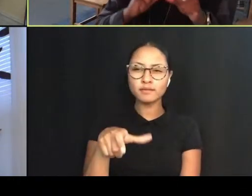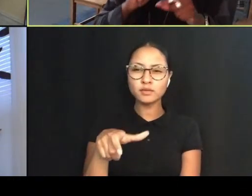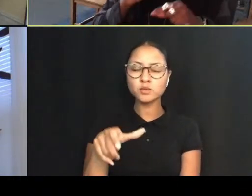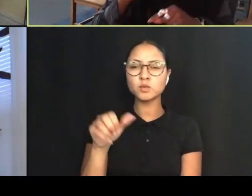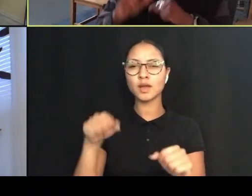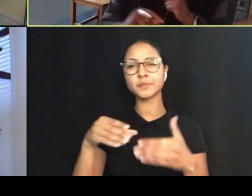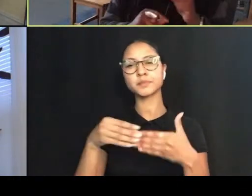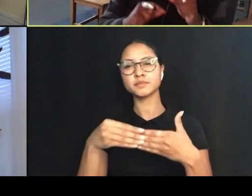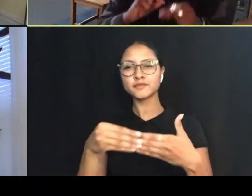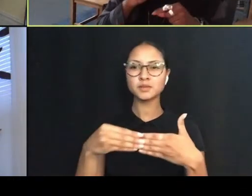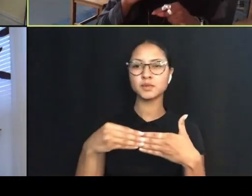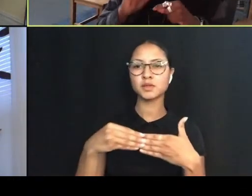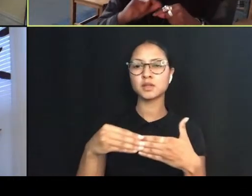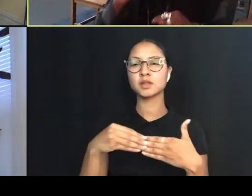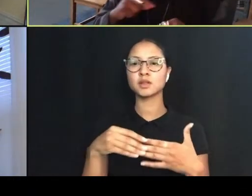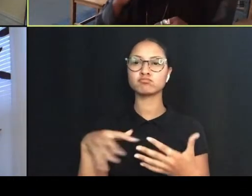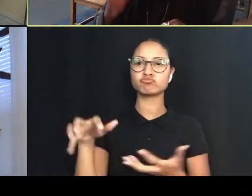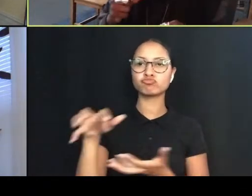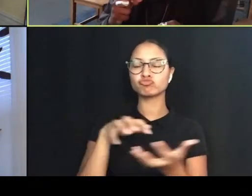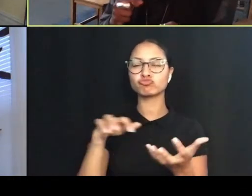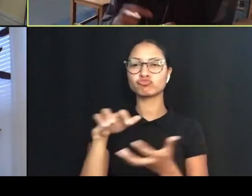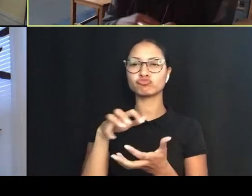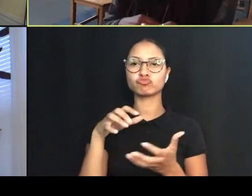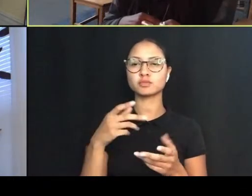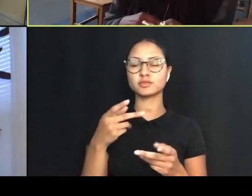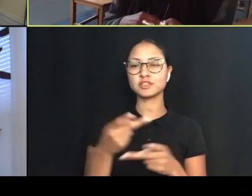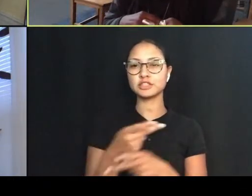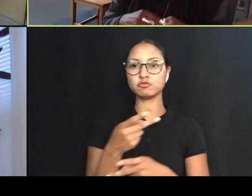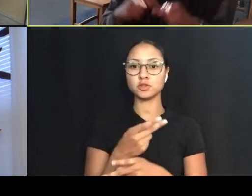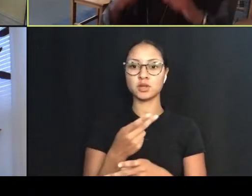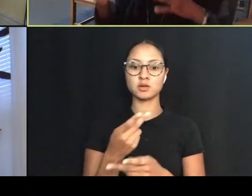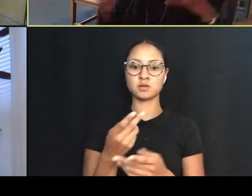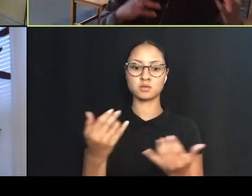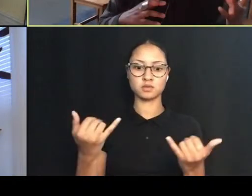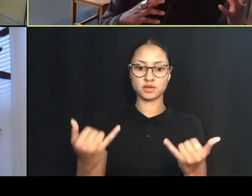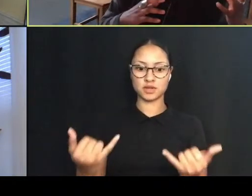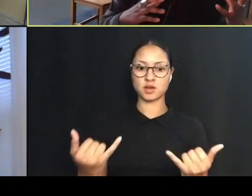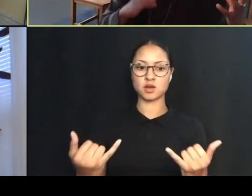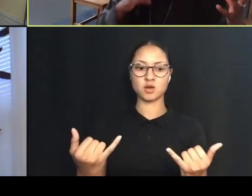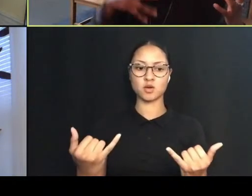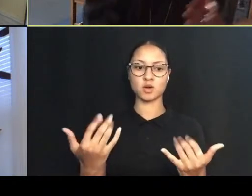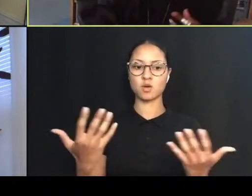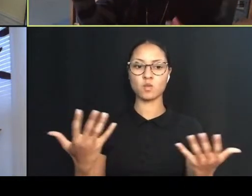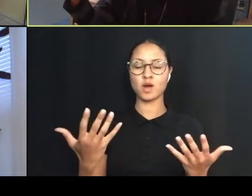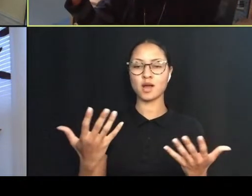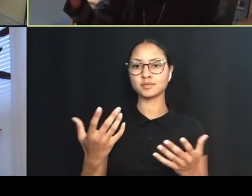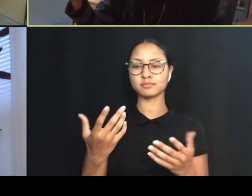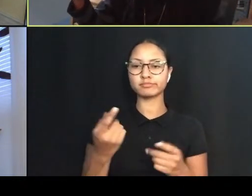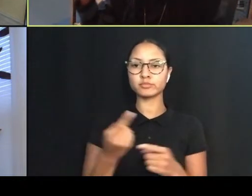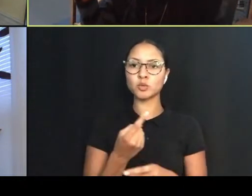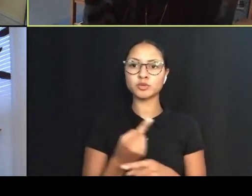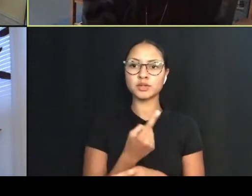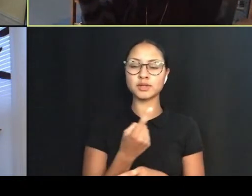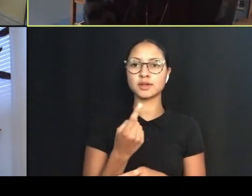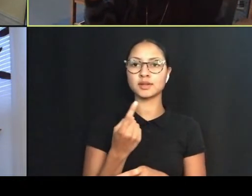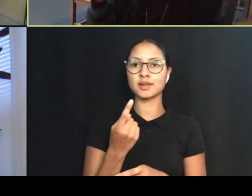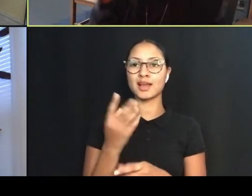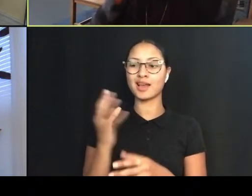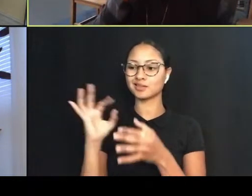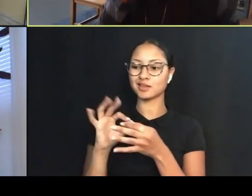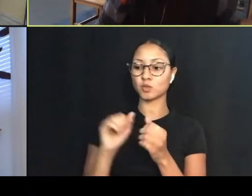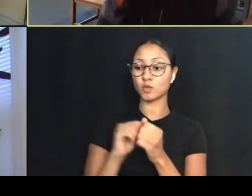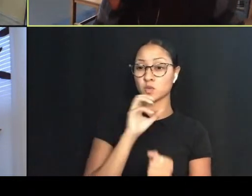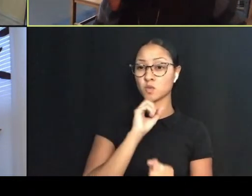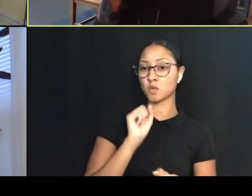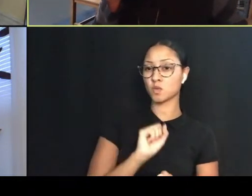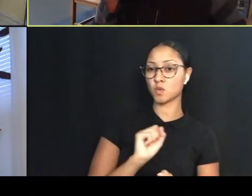the language, finding the now of these things that are so ancient that they are future is a part